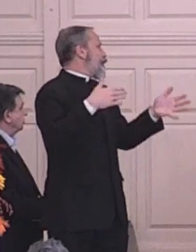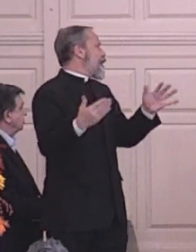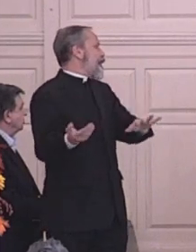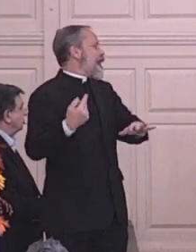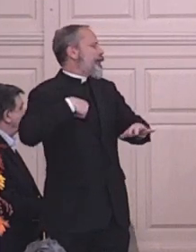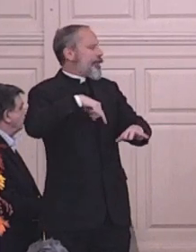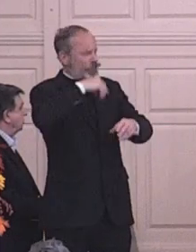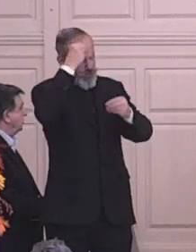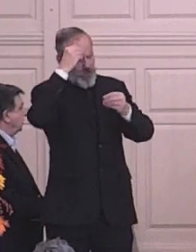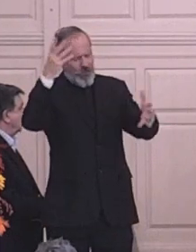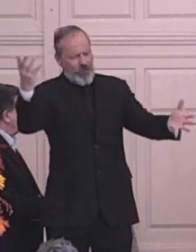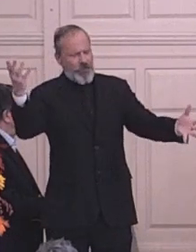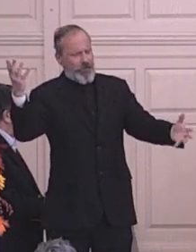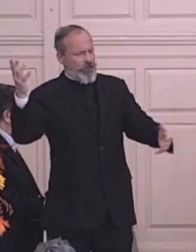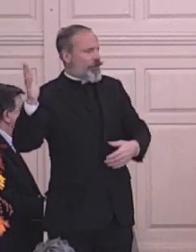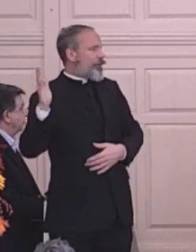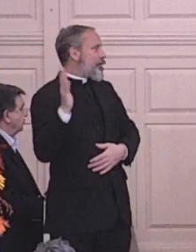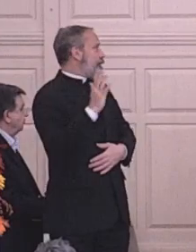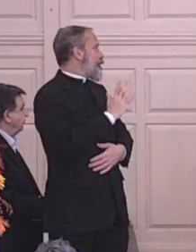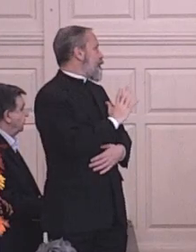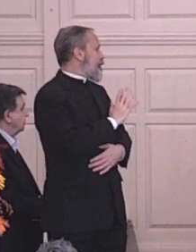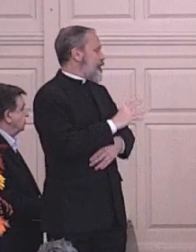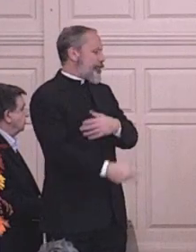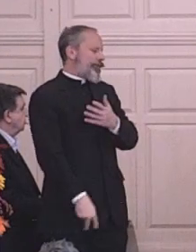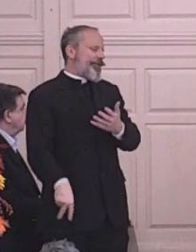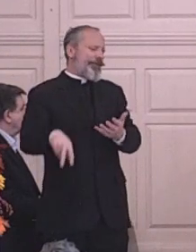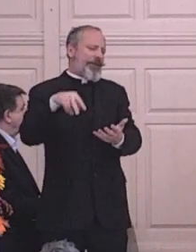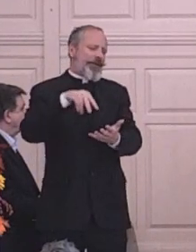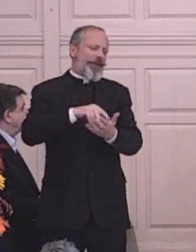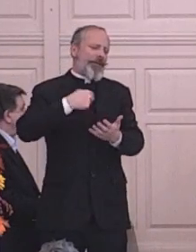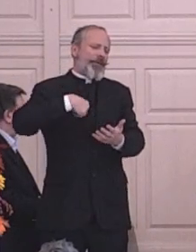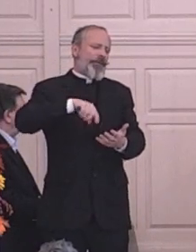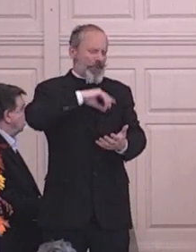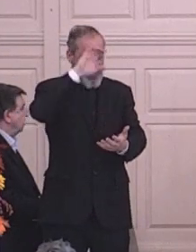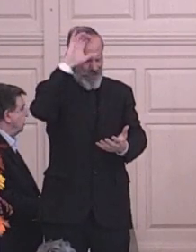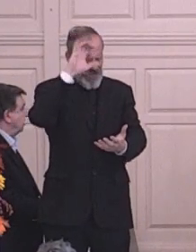O Lord, and profess your